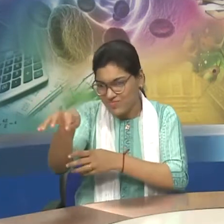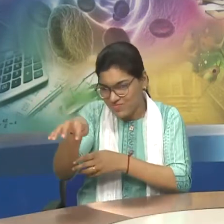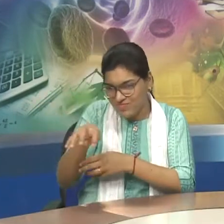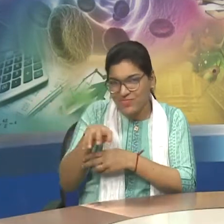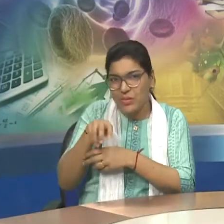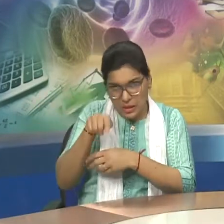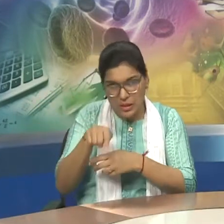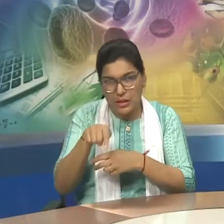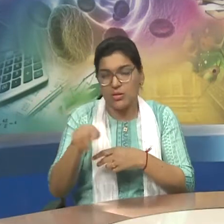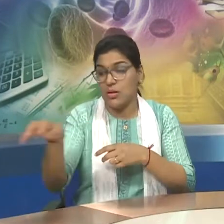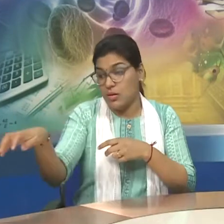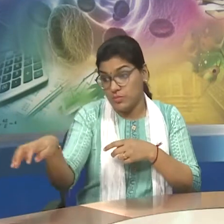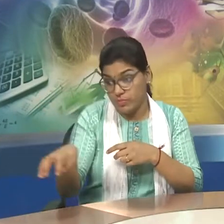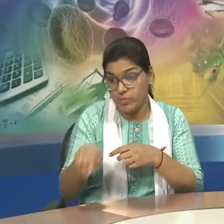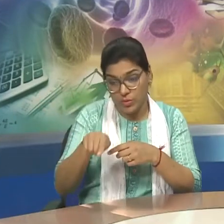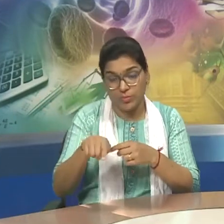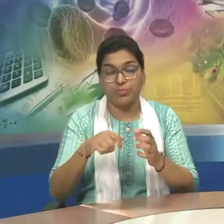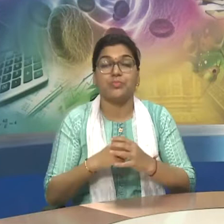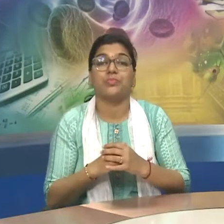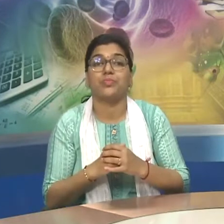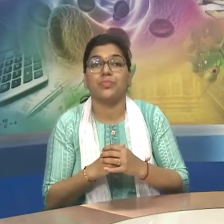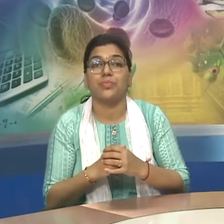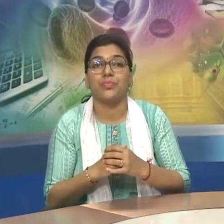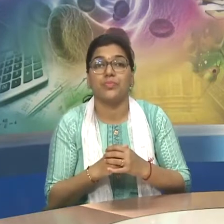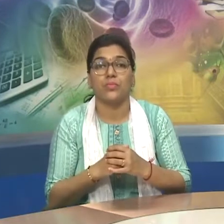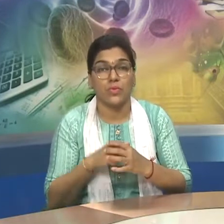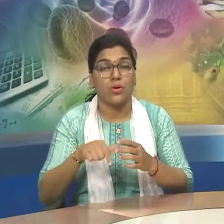of child workers